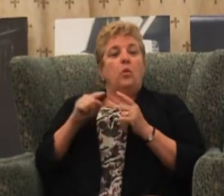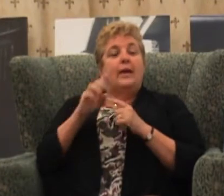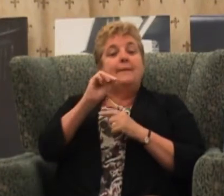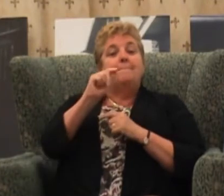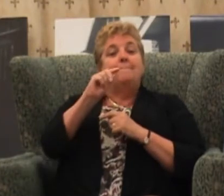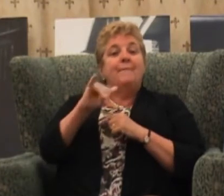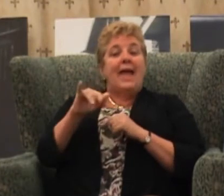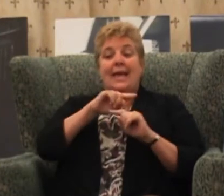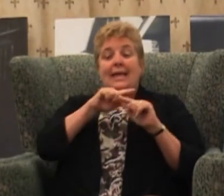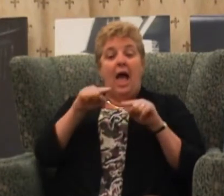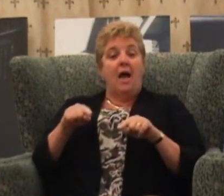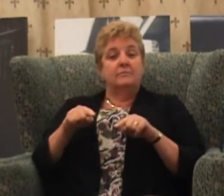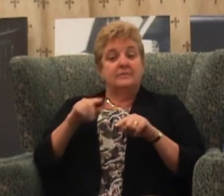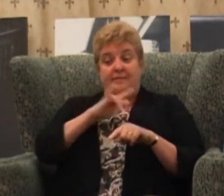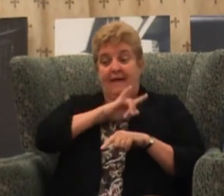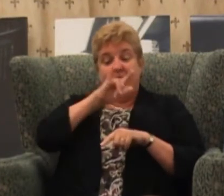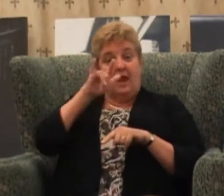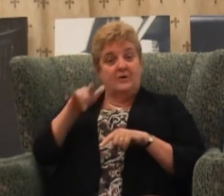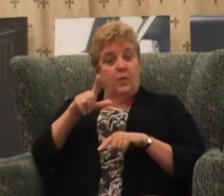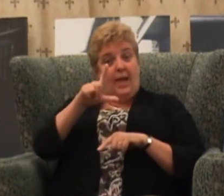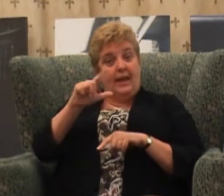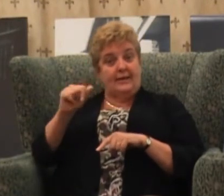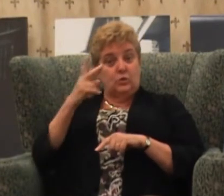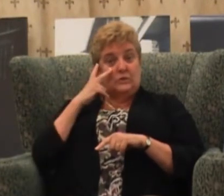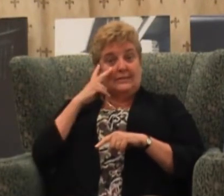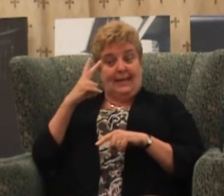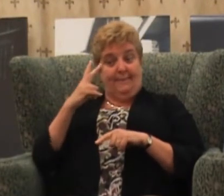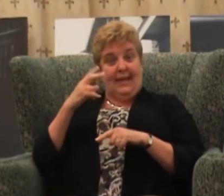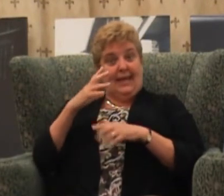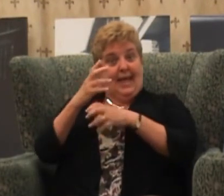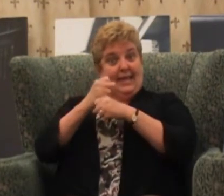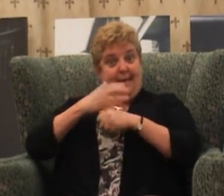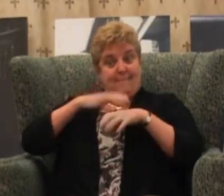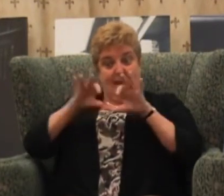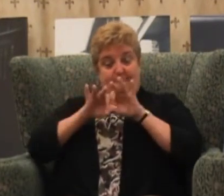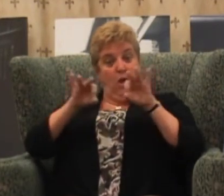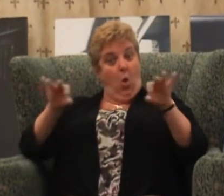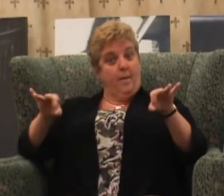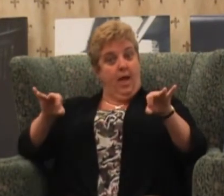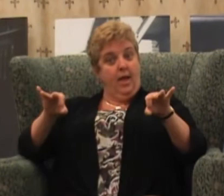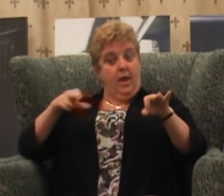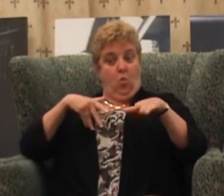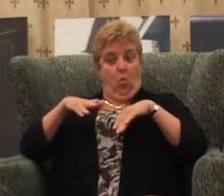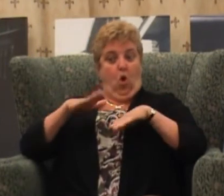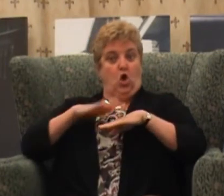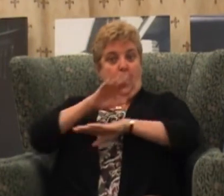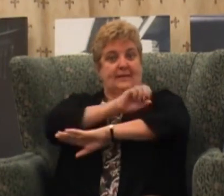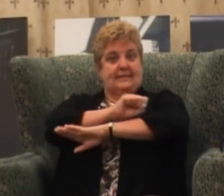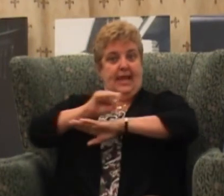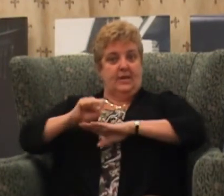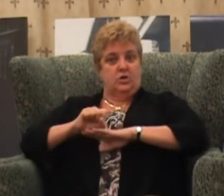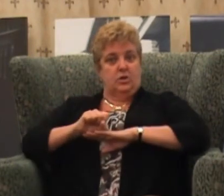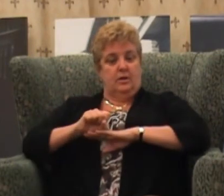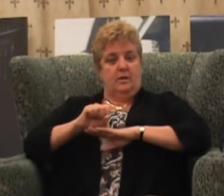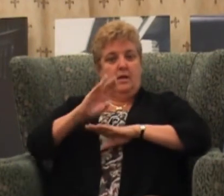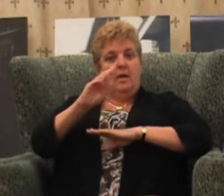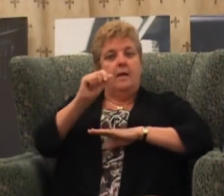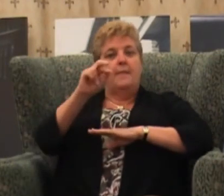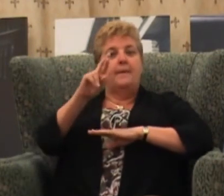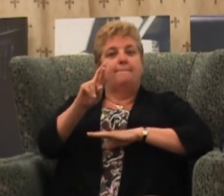from Los Angeles to see me walk across the stage, the bar results come out that same day, the